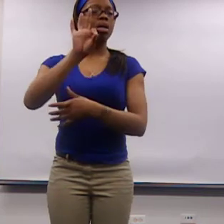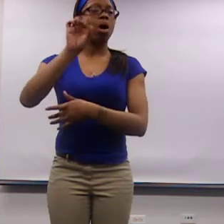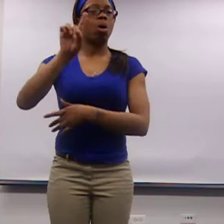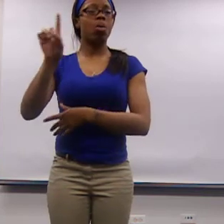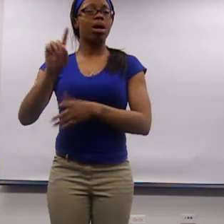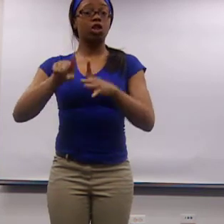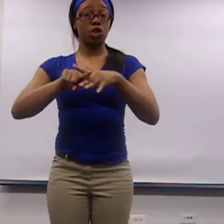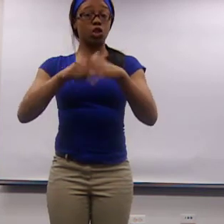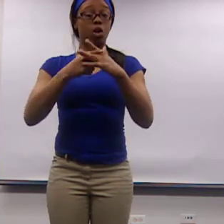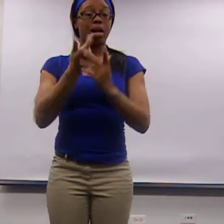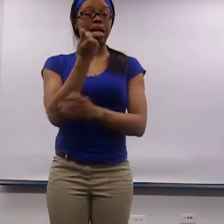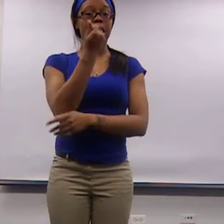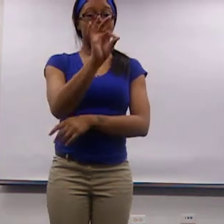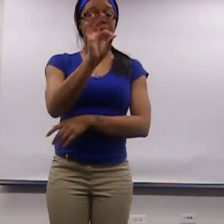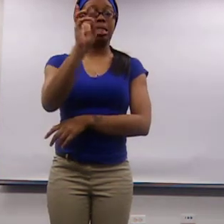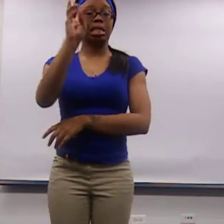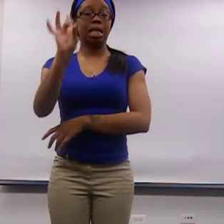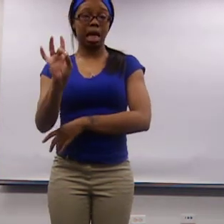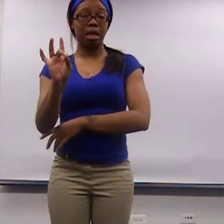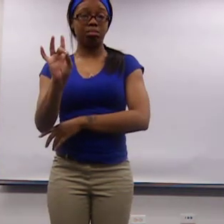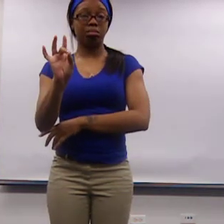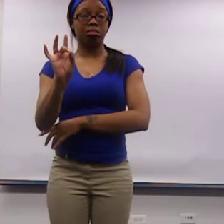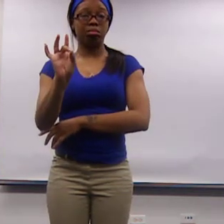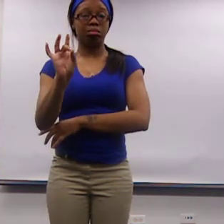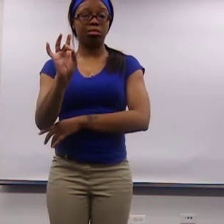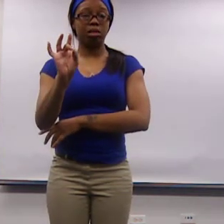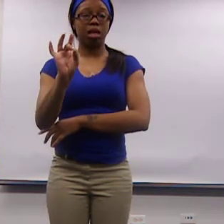The first test call took place, I believe, in Houston.